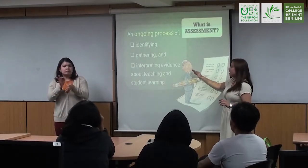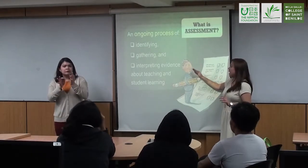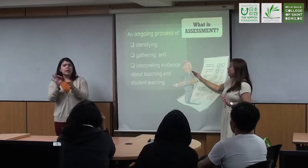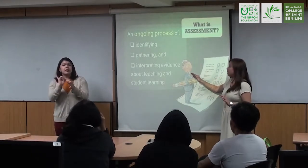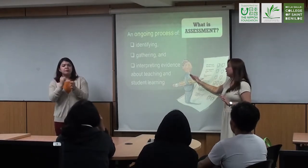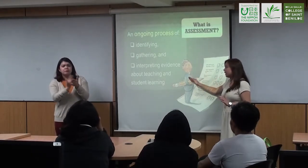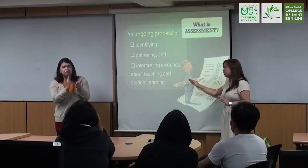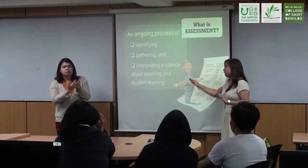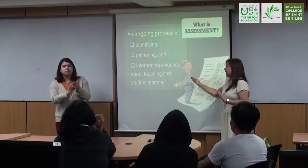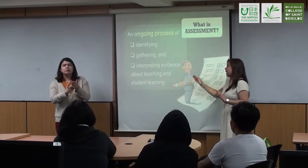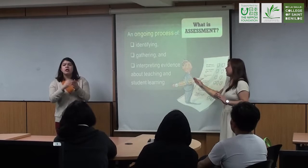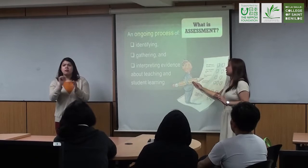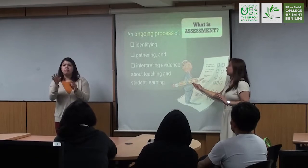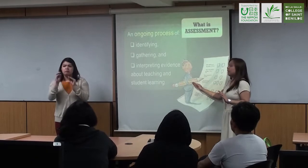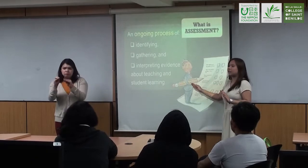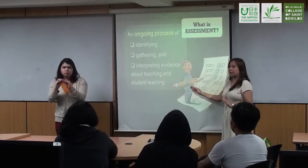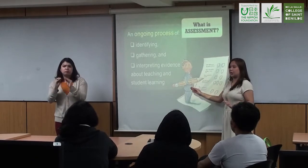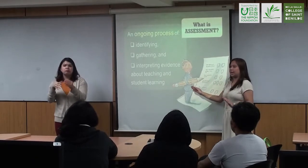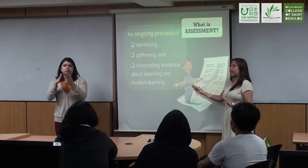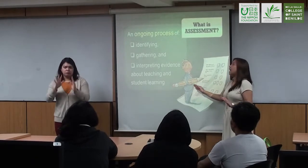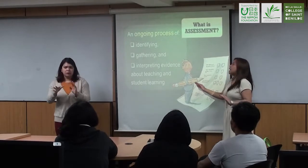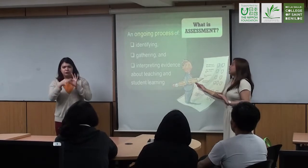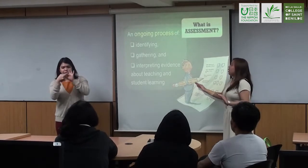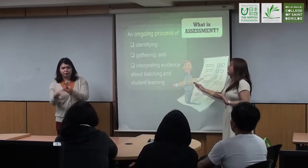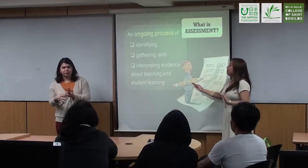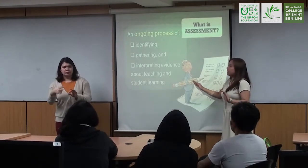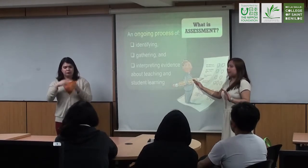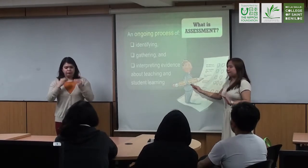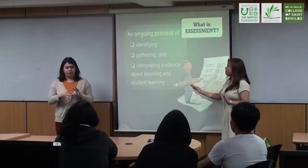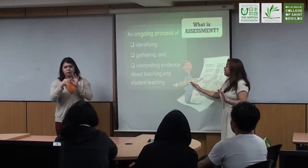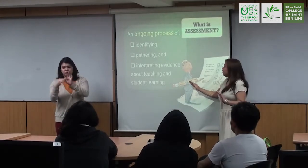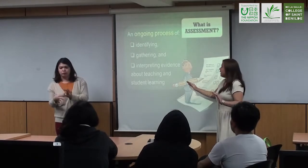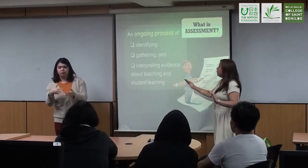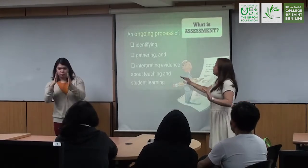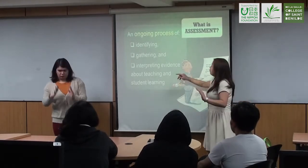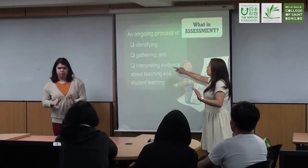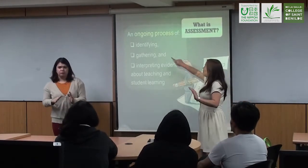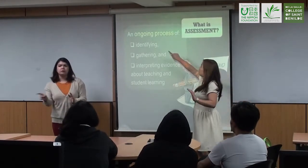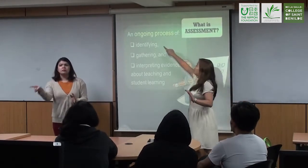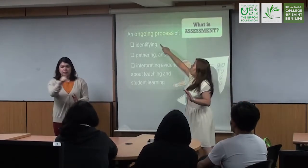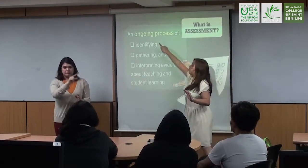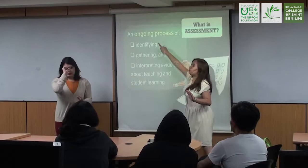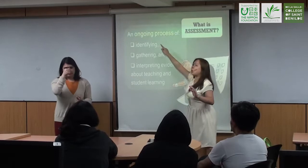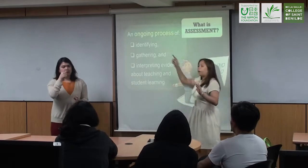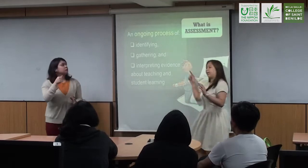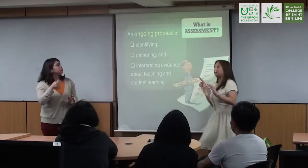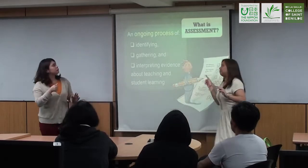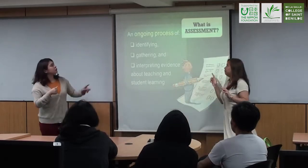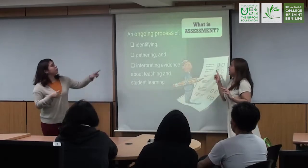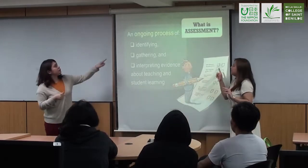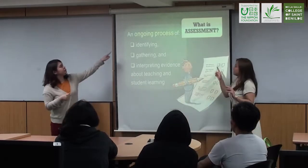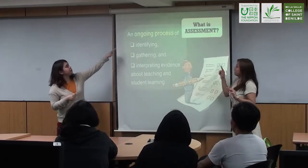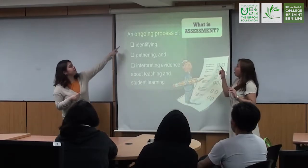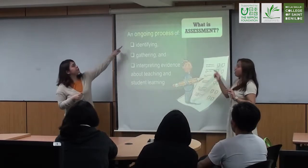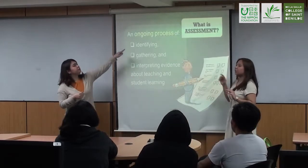interpreting evidence about teaching and student learning. So I want everyone to take note of the word